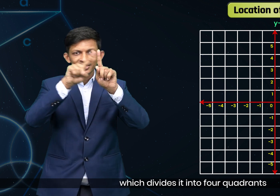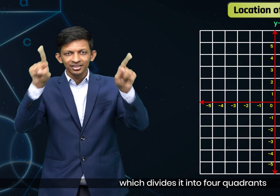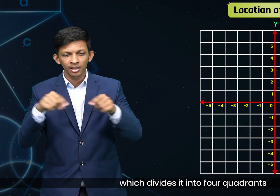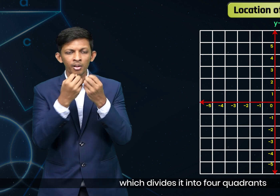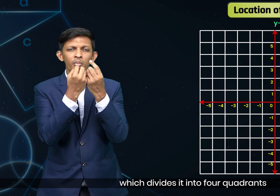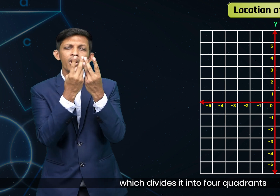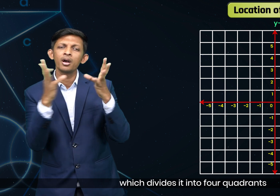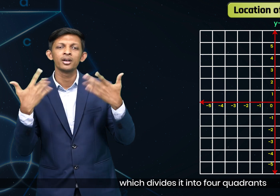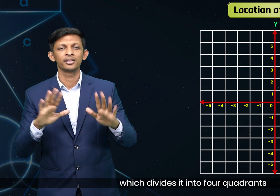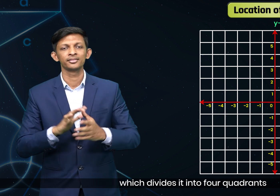quadrants.